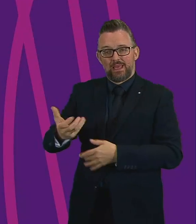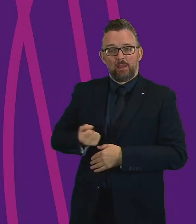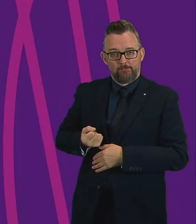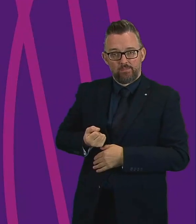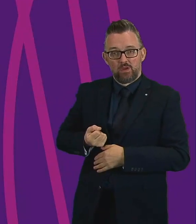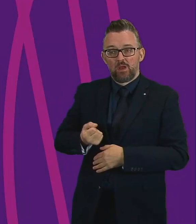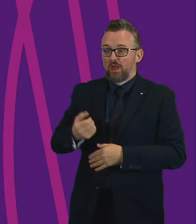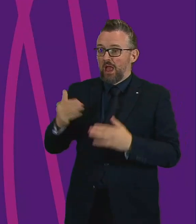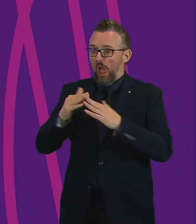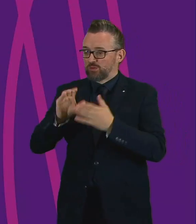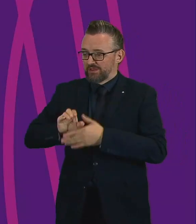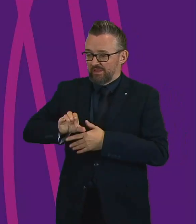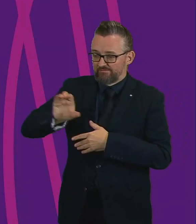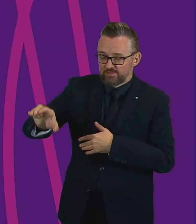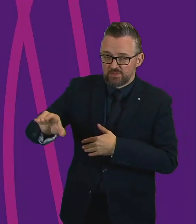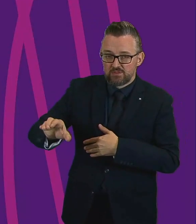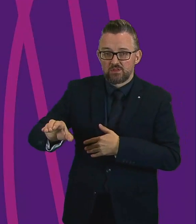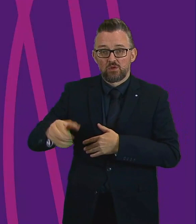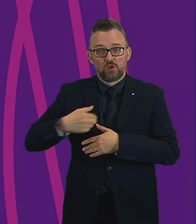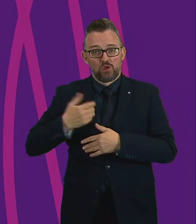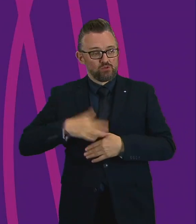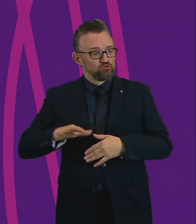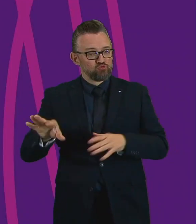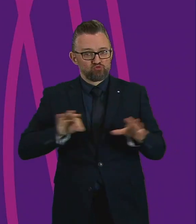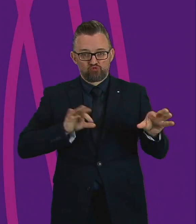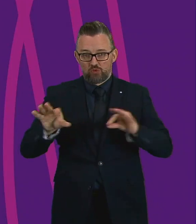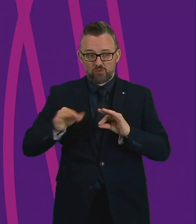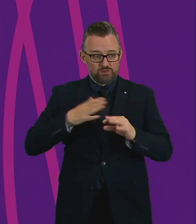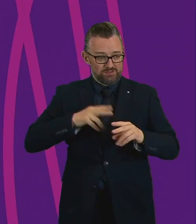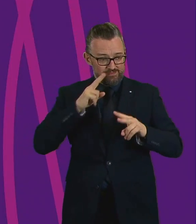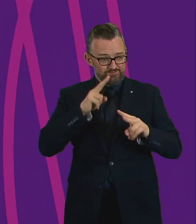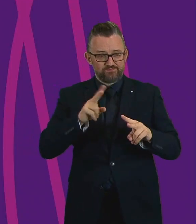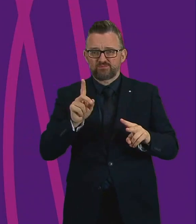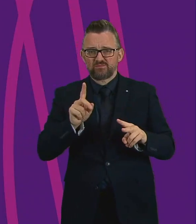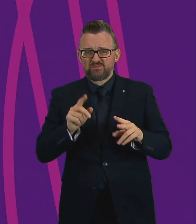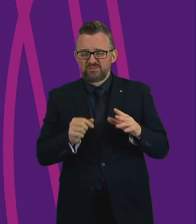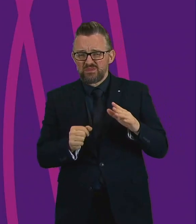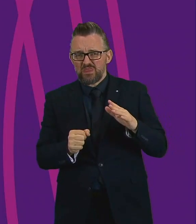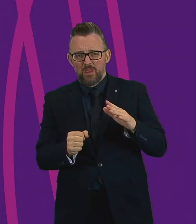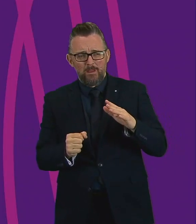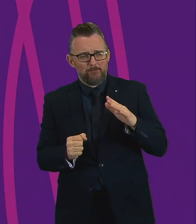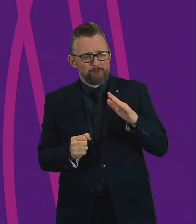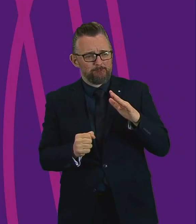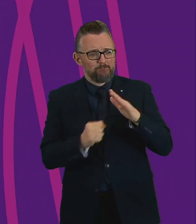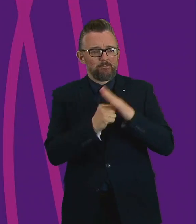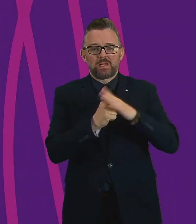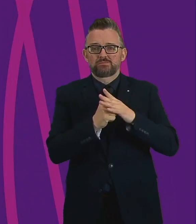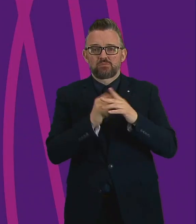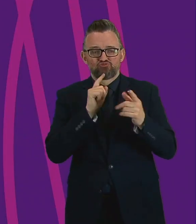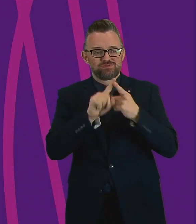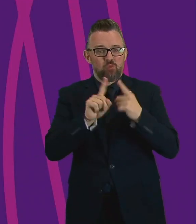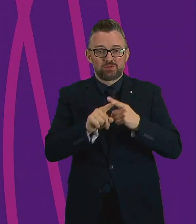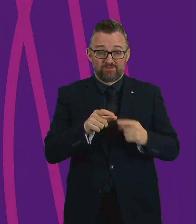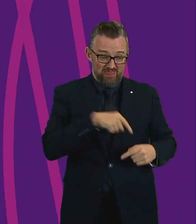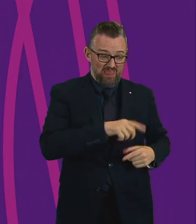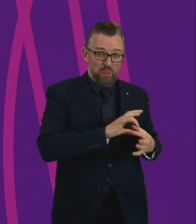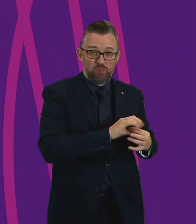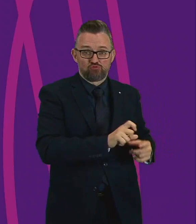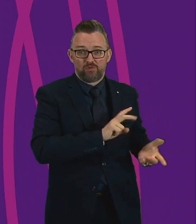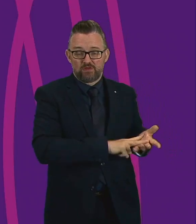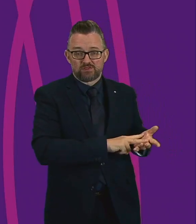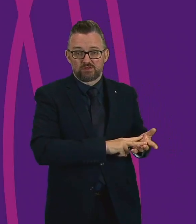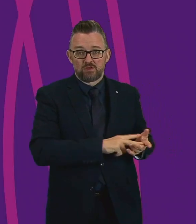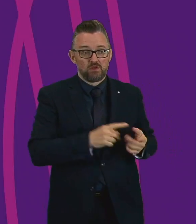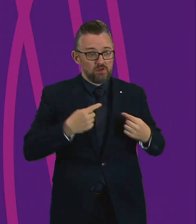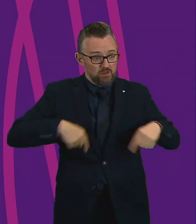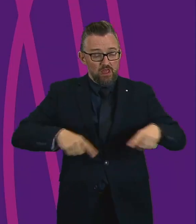housing, the choice for those of us who want to see the maximum response to the biggest crisis of our lives, the choice for those of us